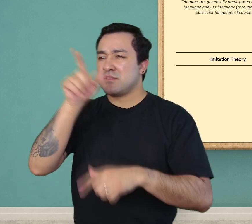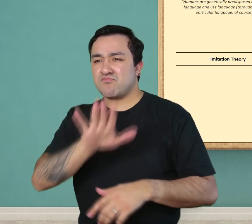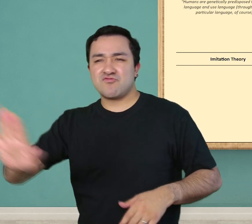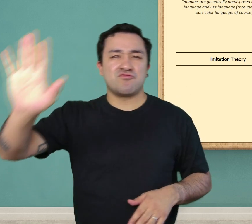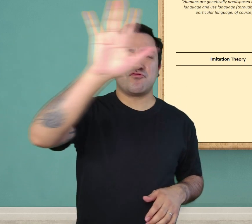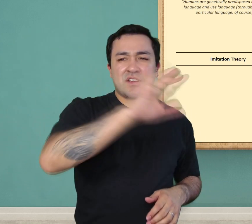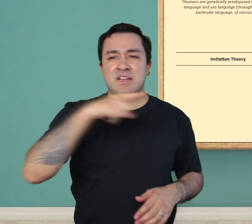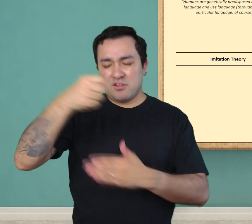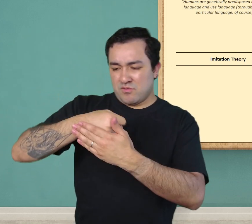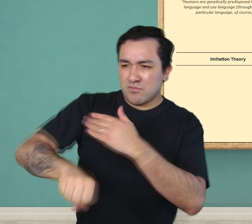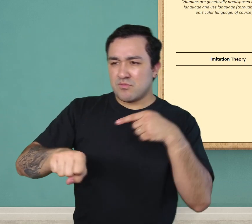process.